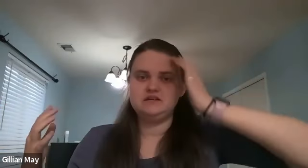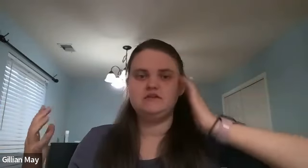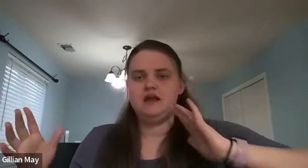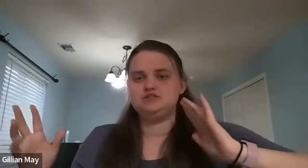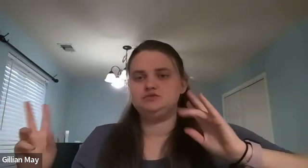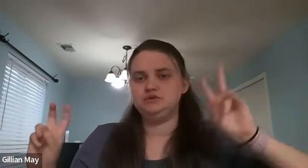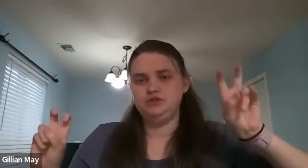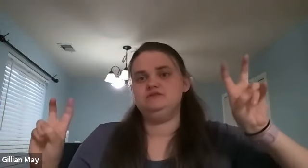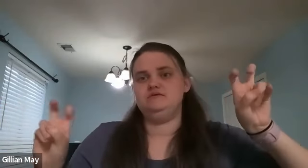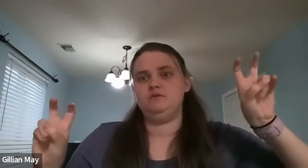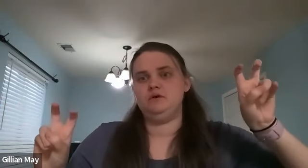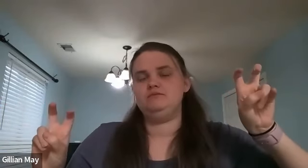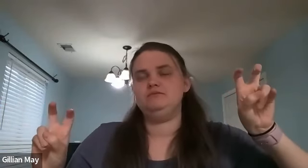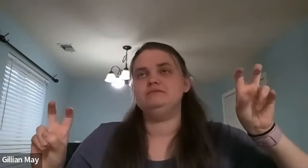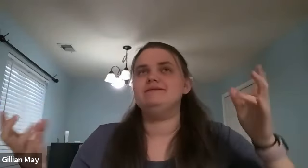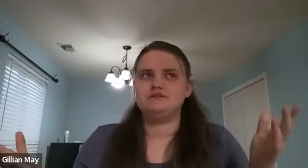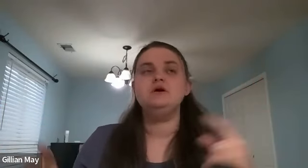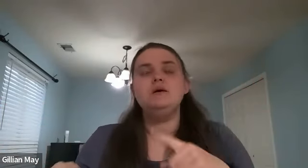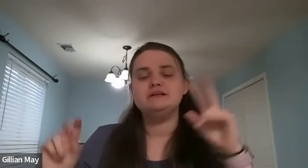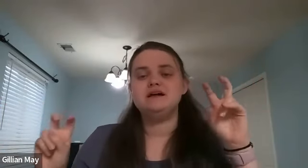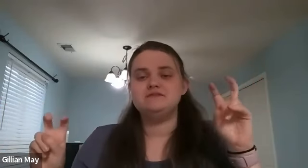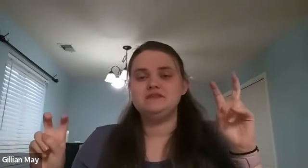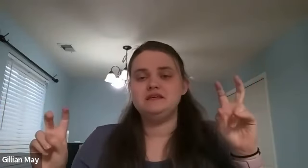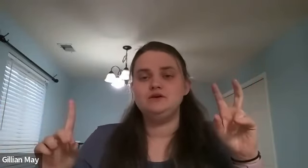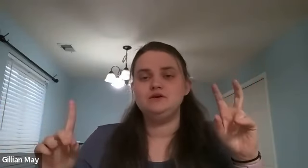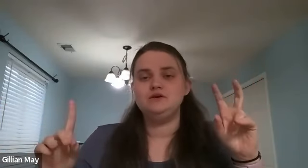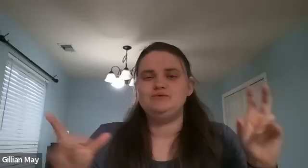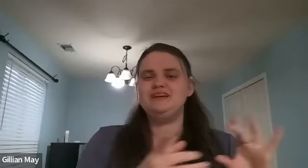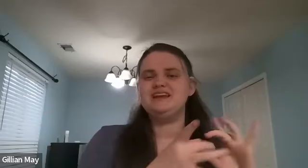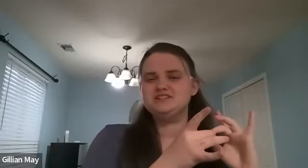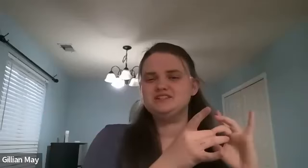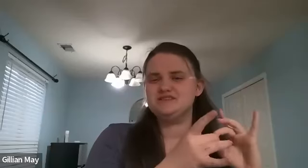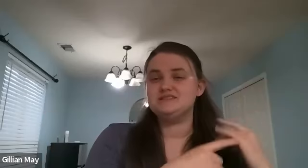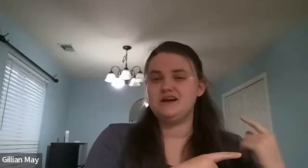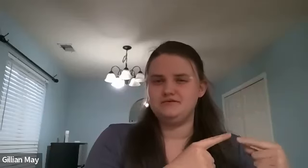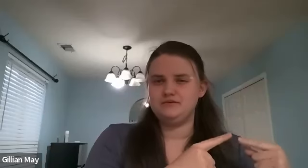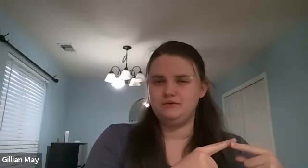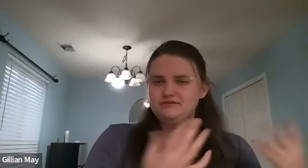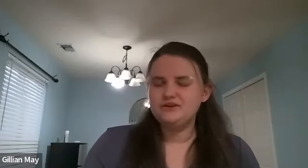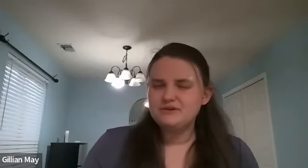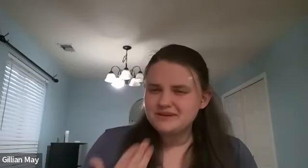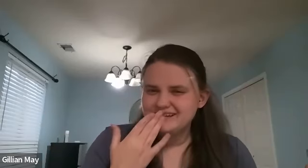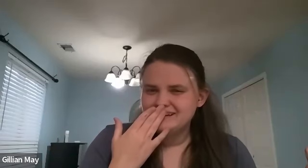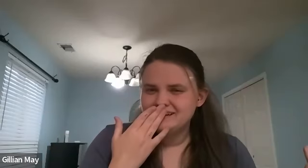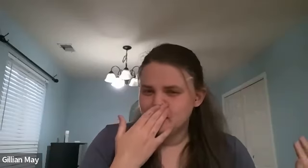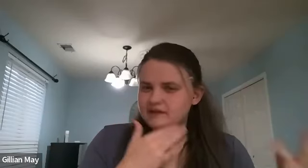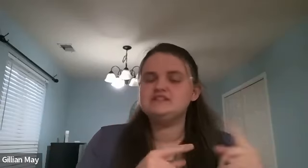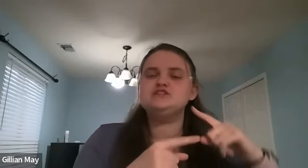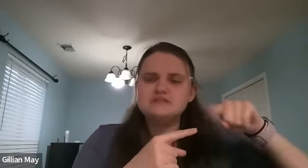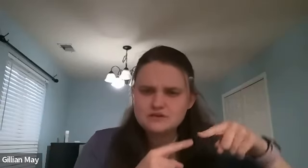not the actual use of the word, not actual, but it's not the connection of the sign for when, if you know what I mean. Like it's used as a